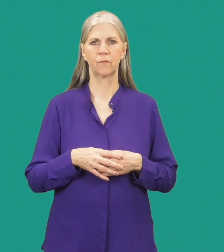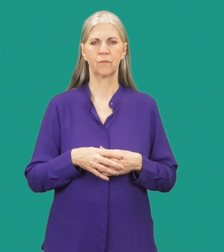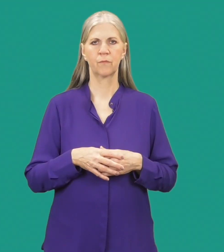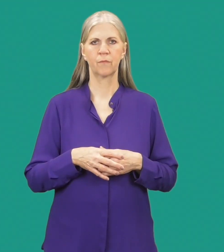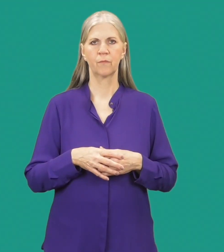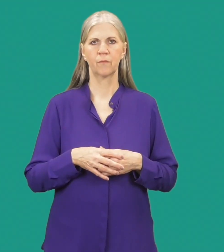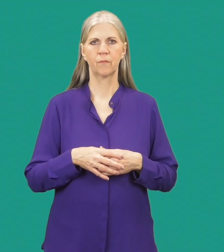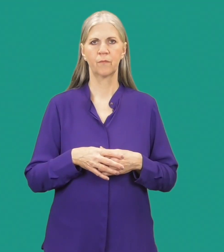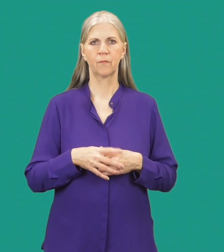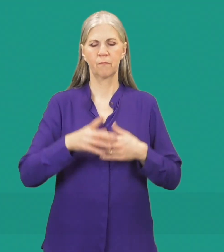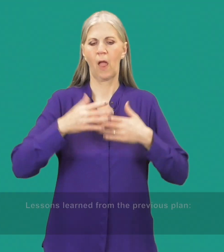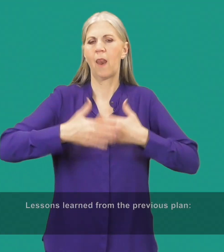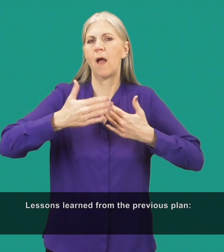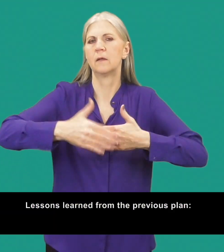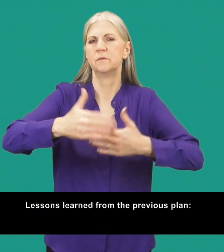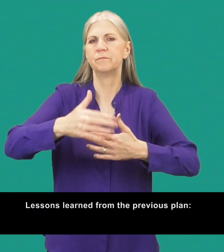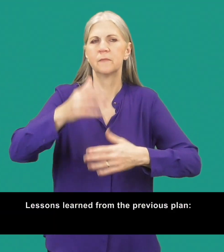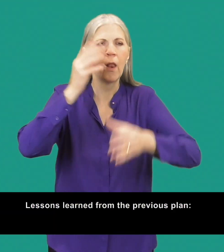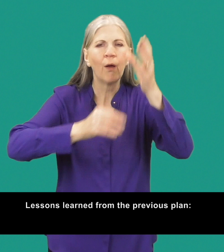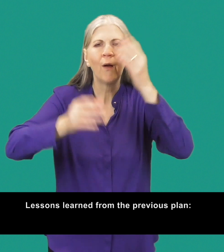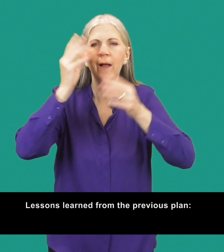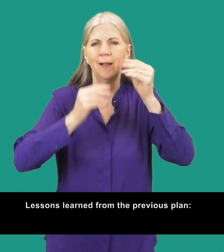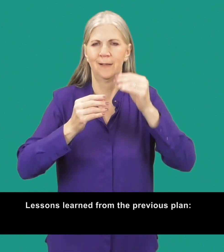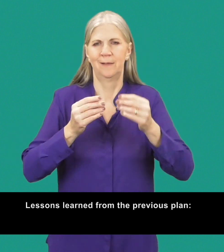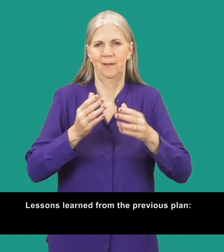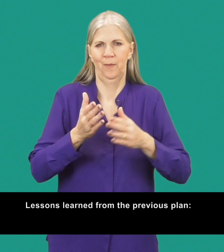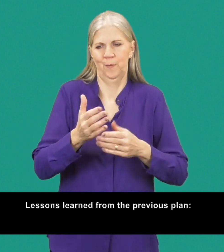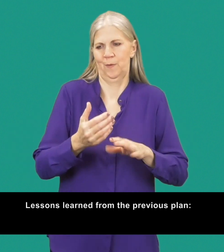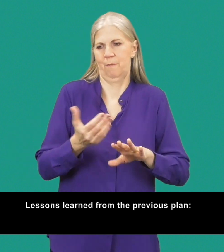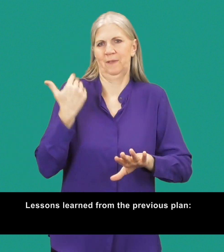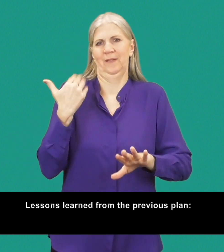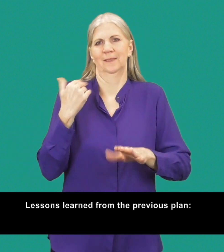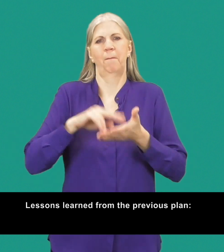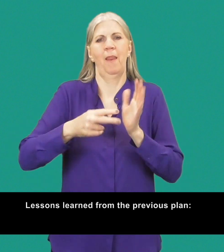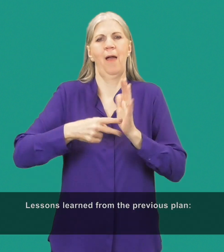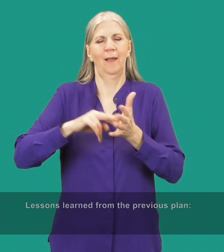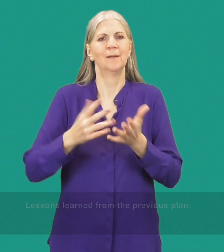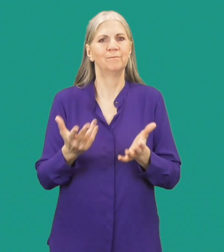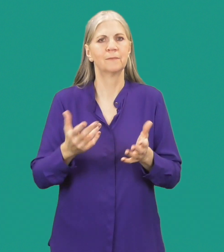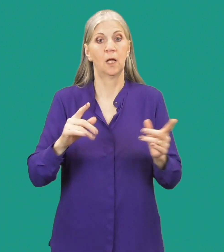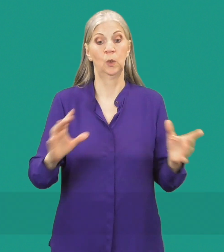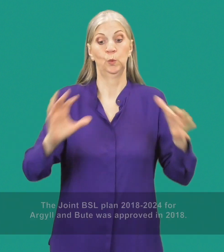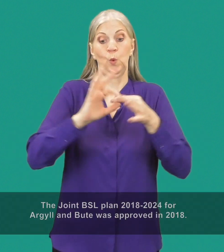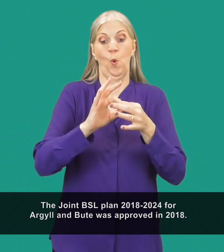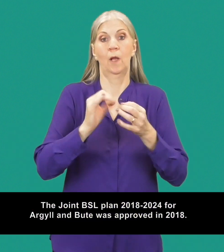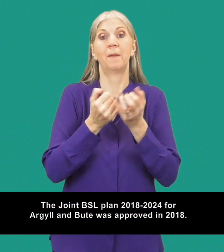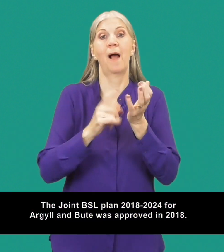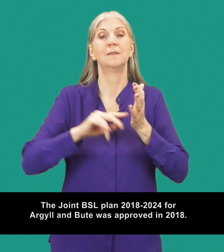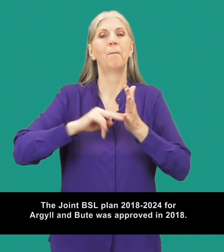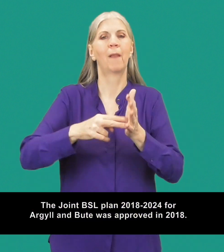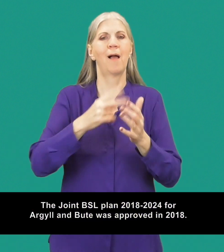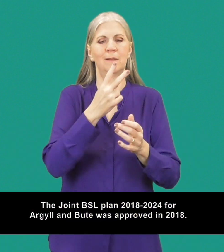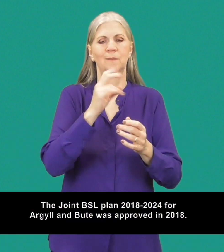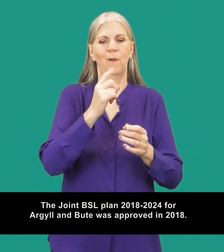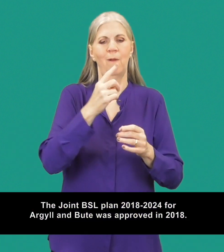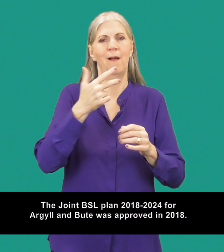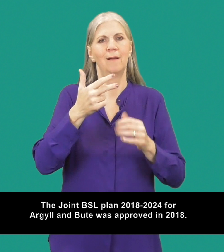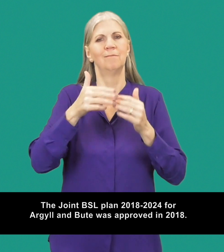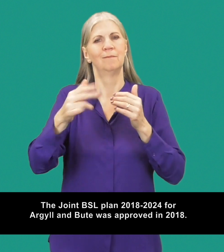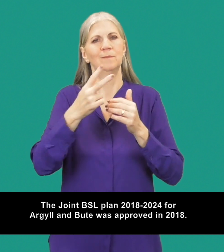Lessons learned from the previous plan. The joint BSL plan 2018 to 2024 for Argyll and